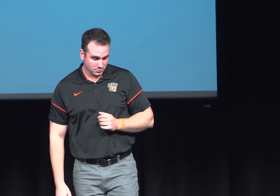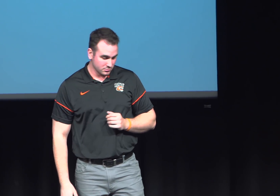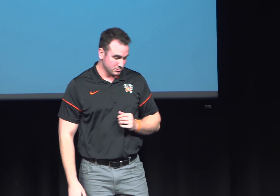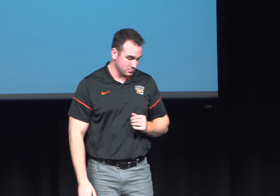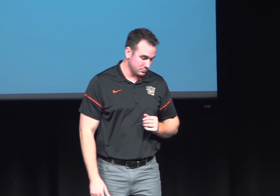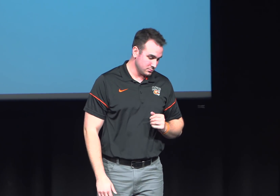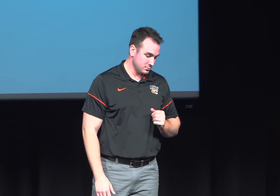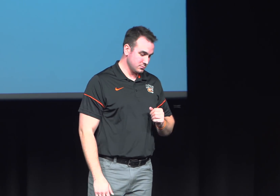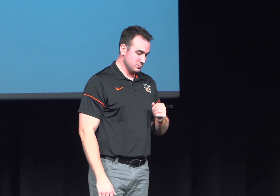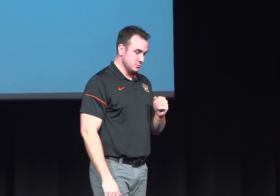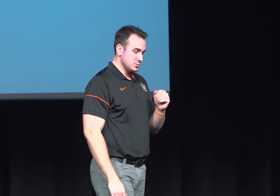has to go away.